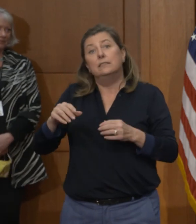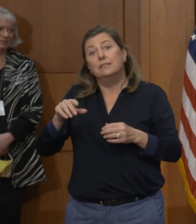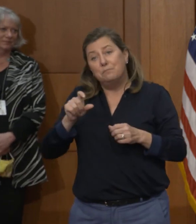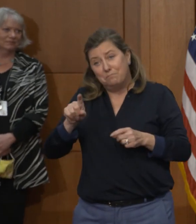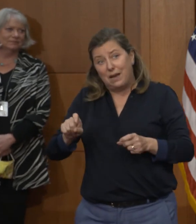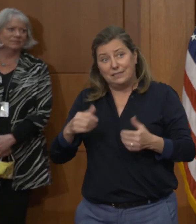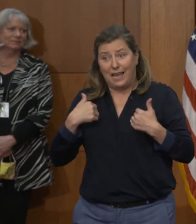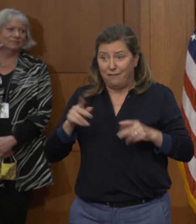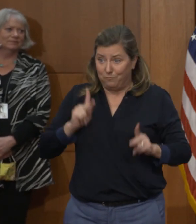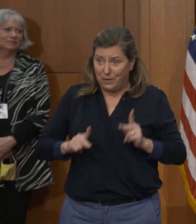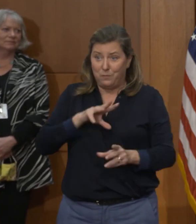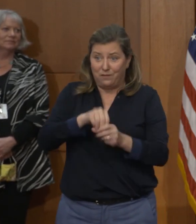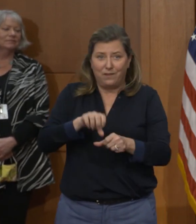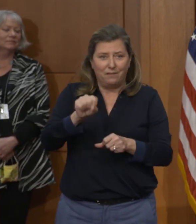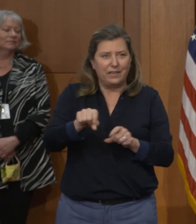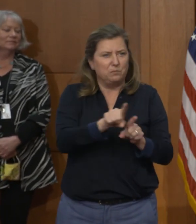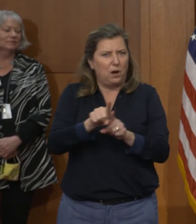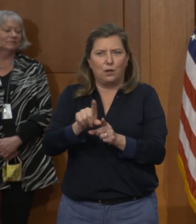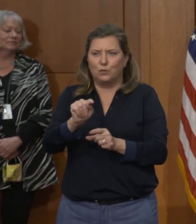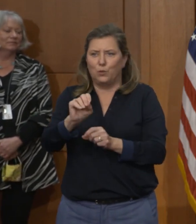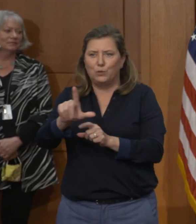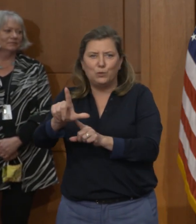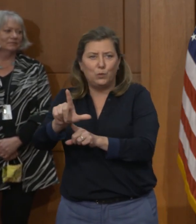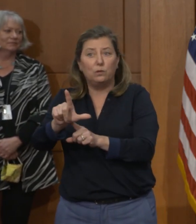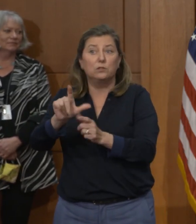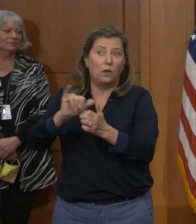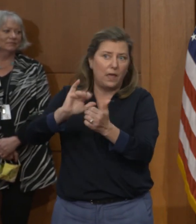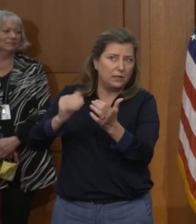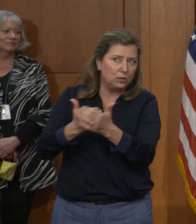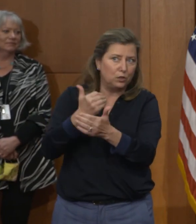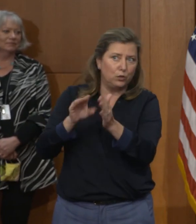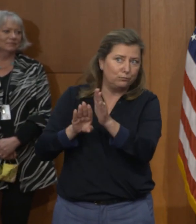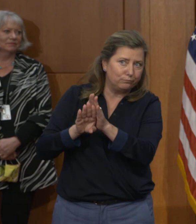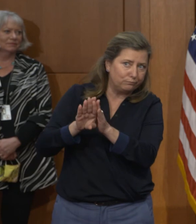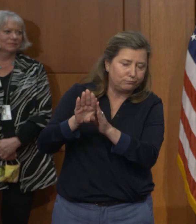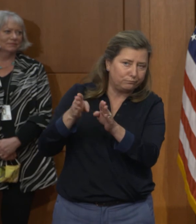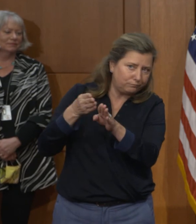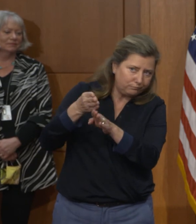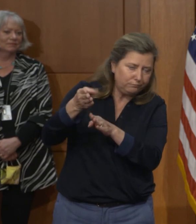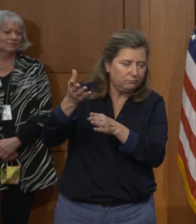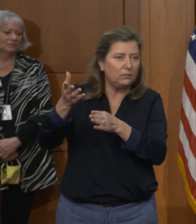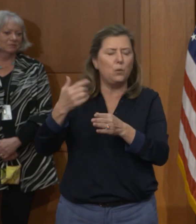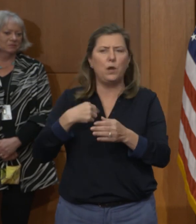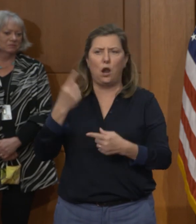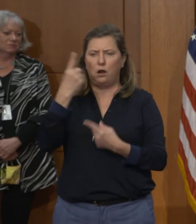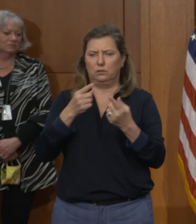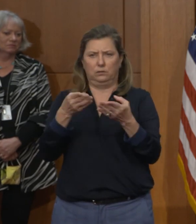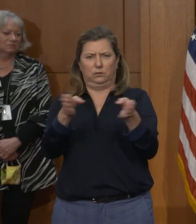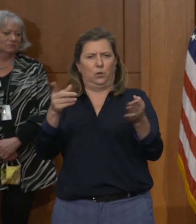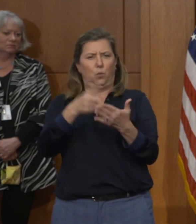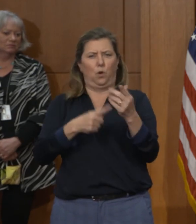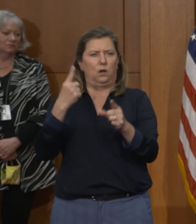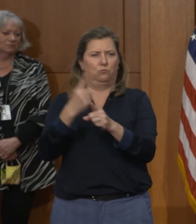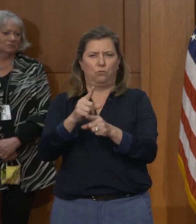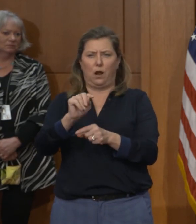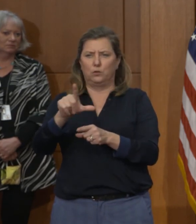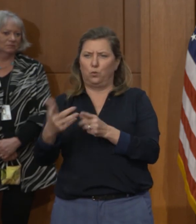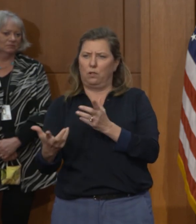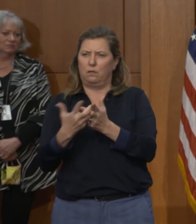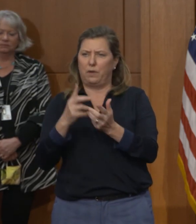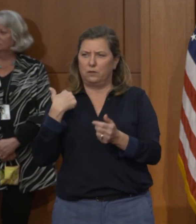with tools. So that is obviously an emerging field, and we're looking broadly to see what are the right tools for Virginia.